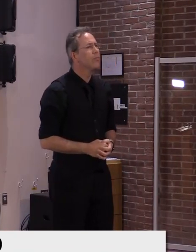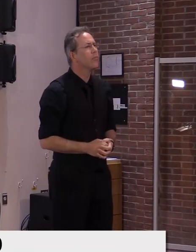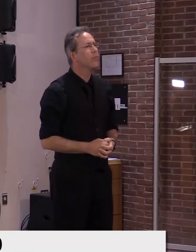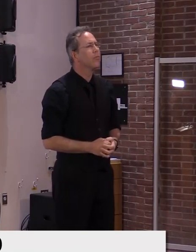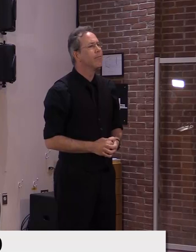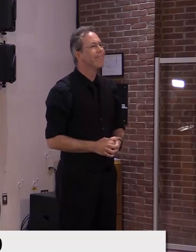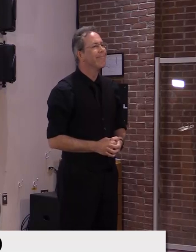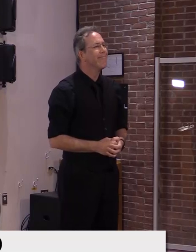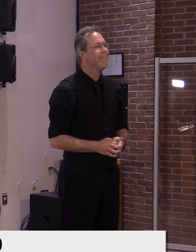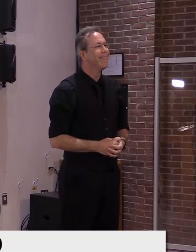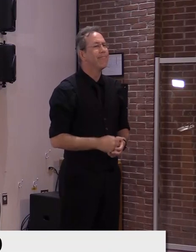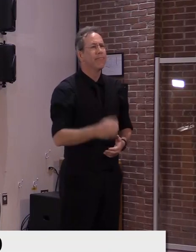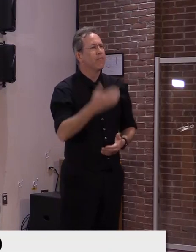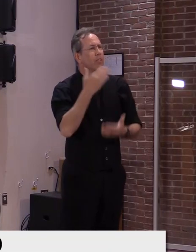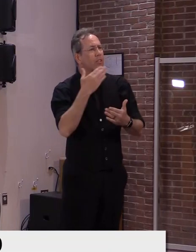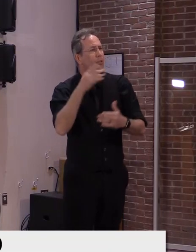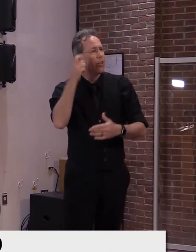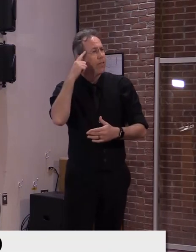Thank you very much, Governor.